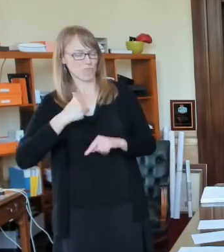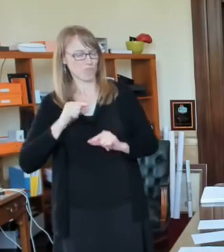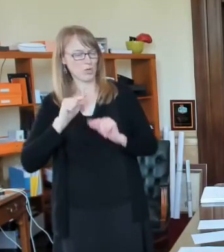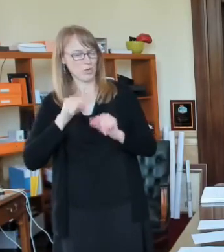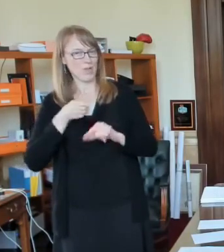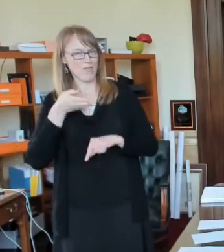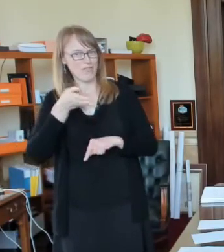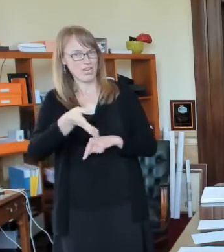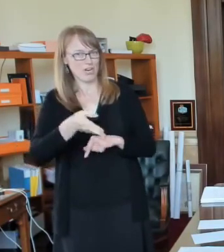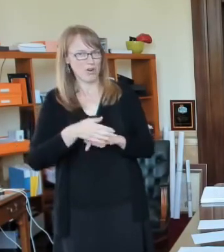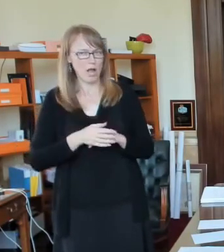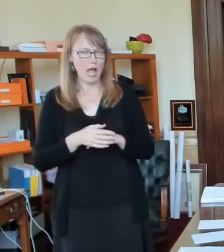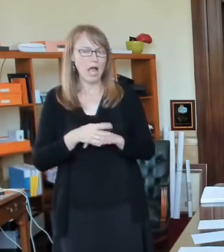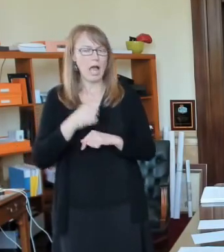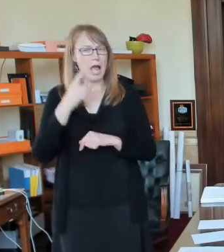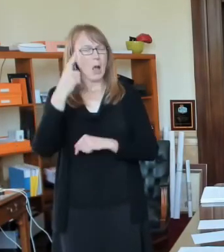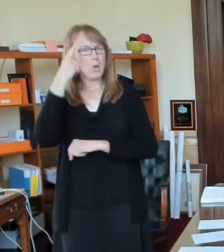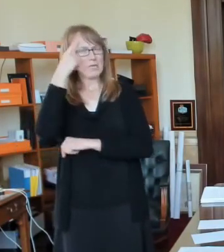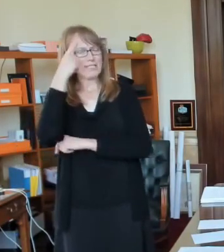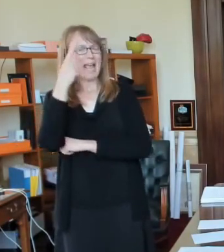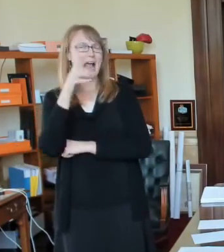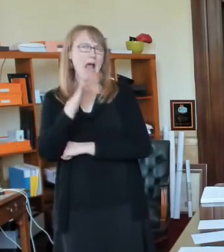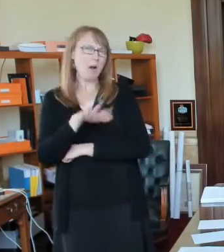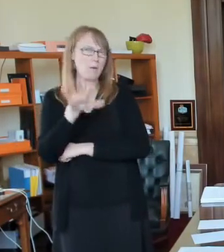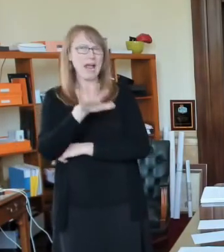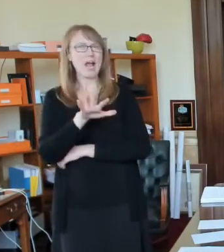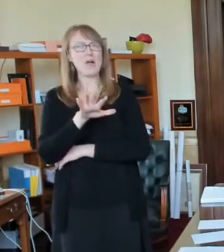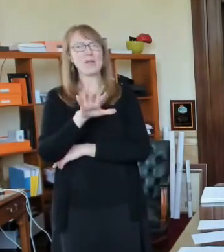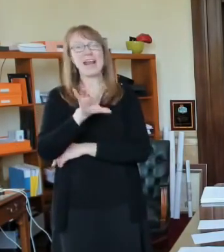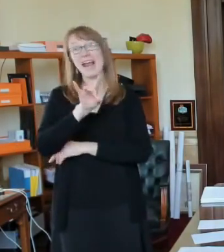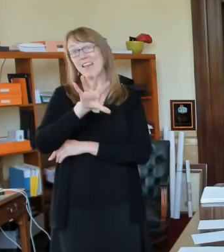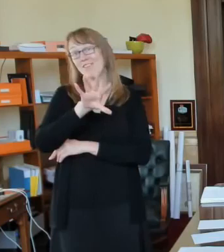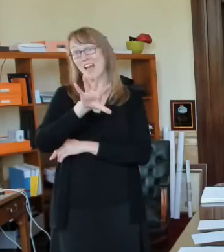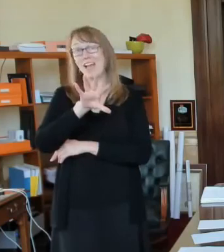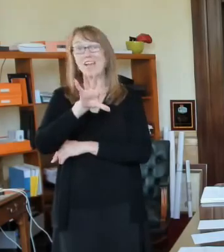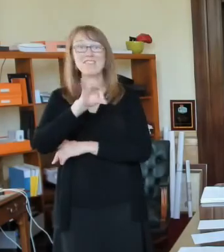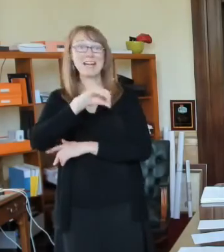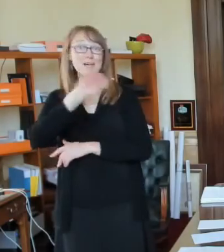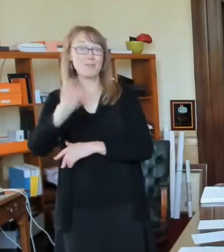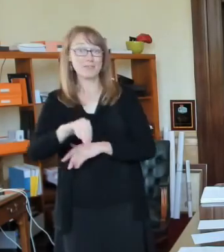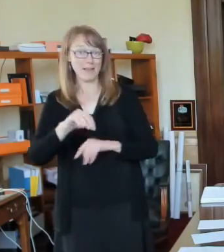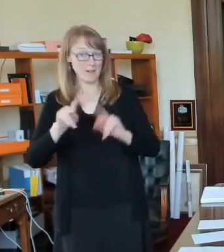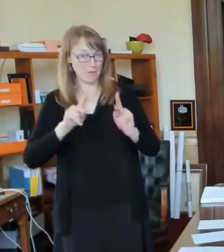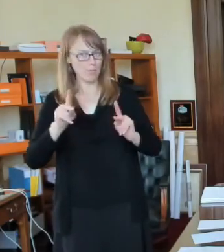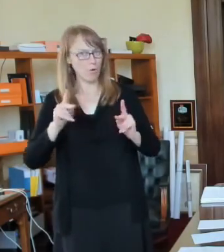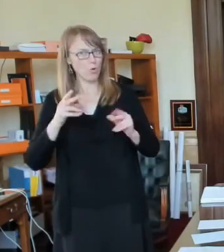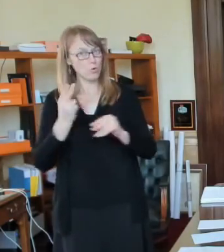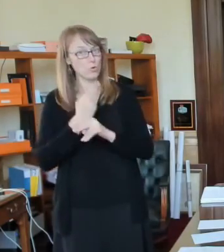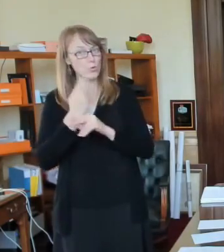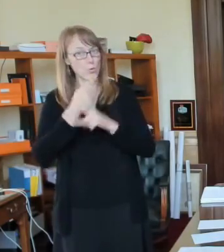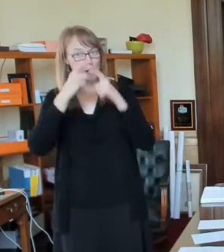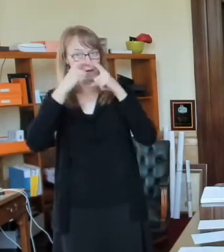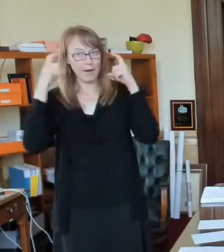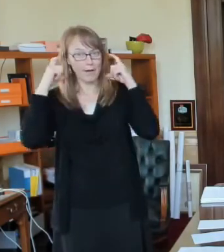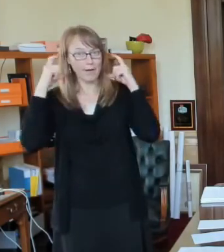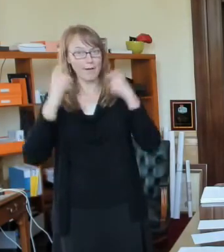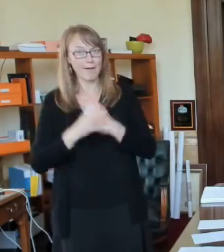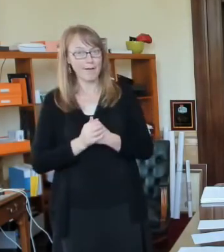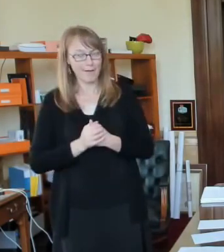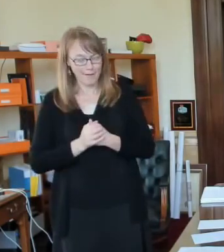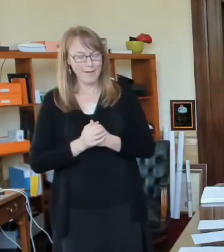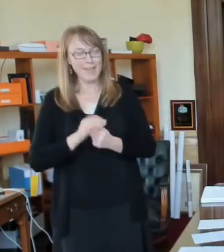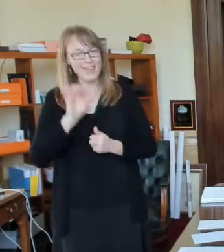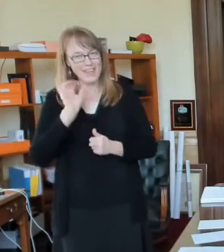good 85 to 90% of the people who were in line had on a mask. That encouraged me because we know